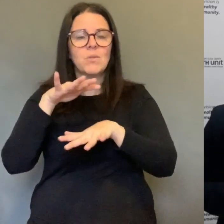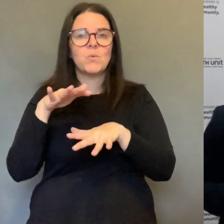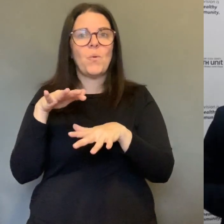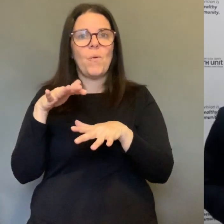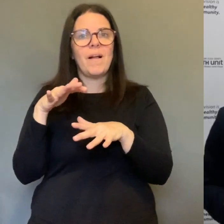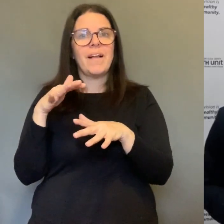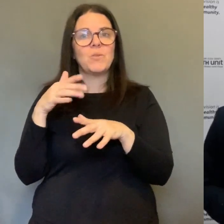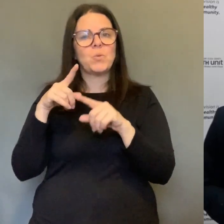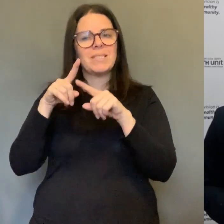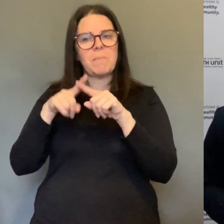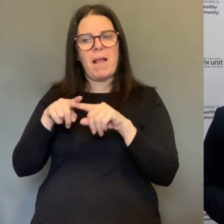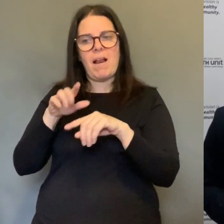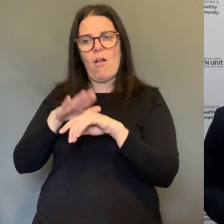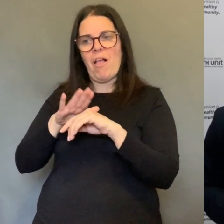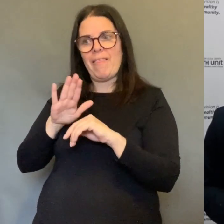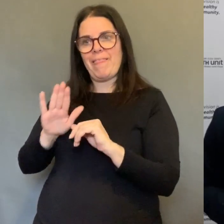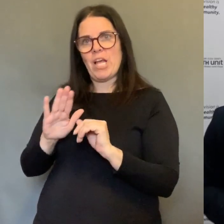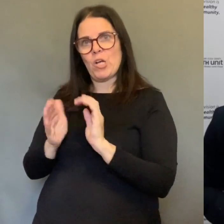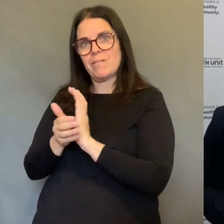day.